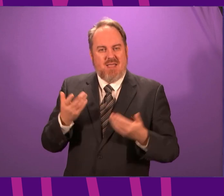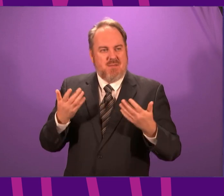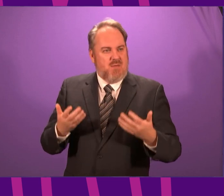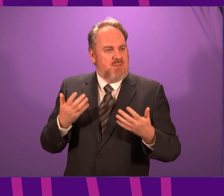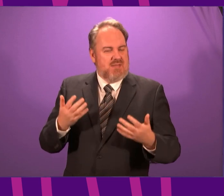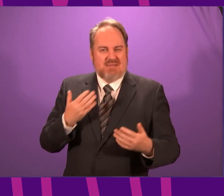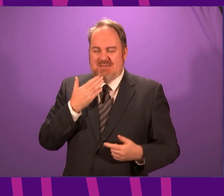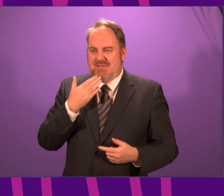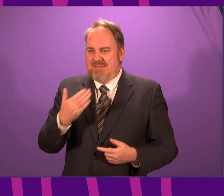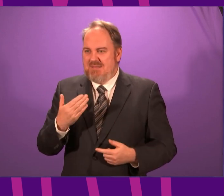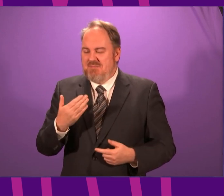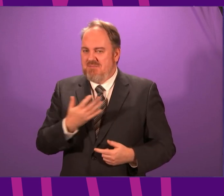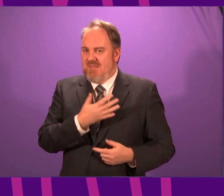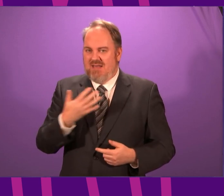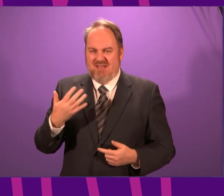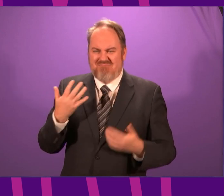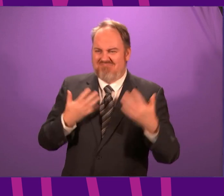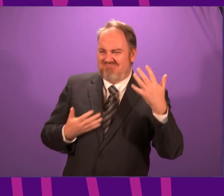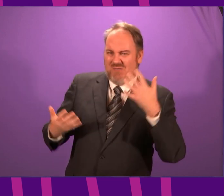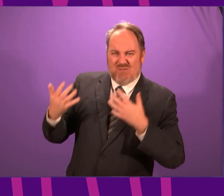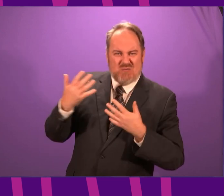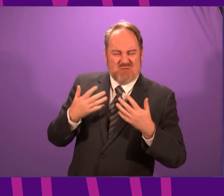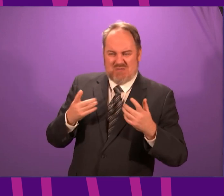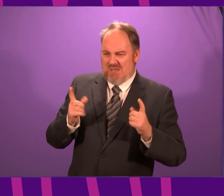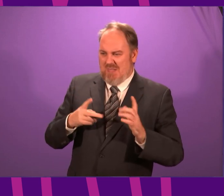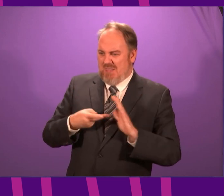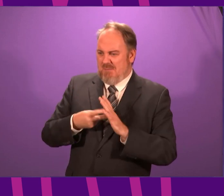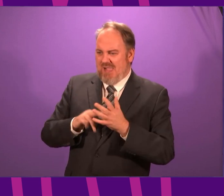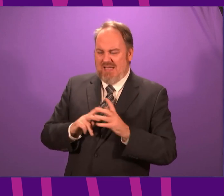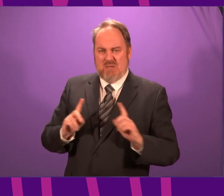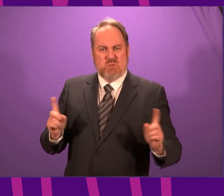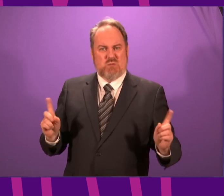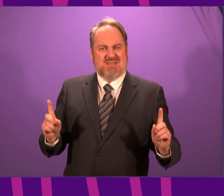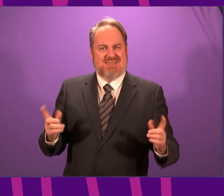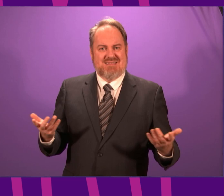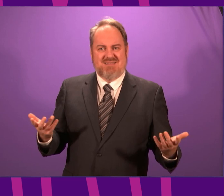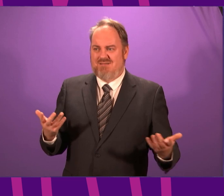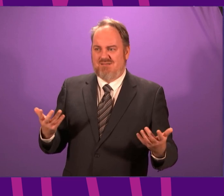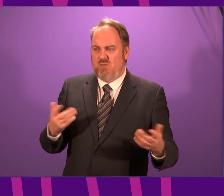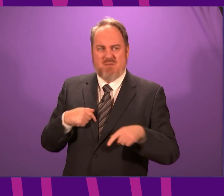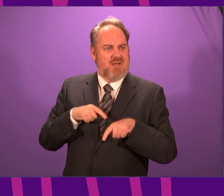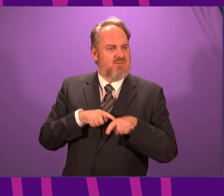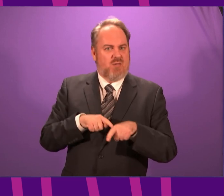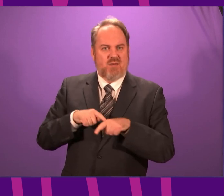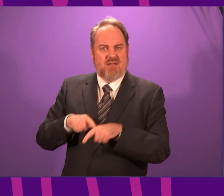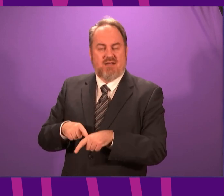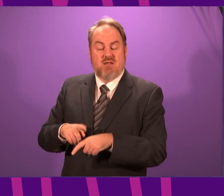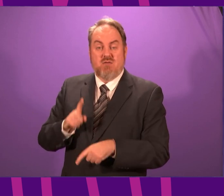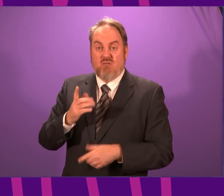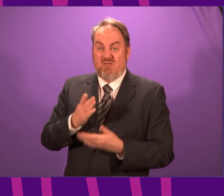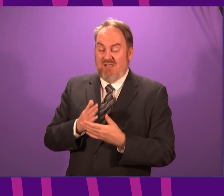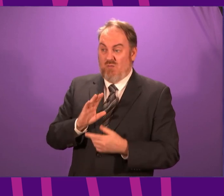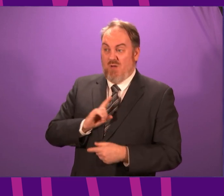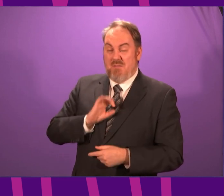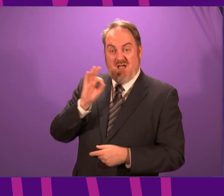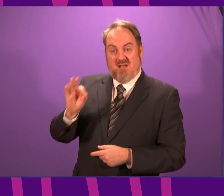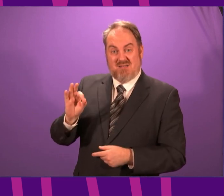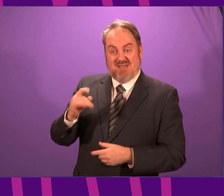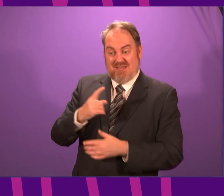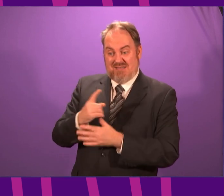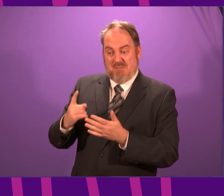it's becoming more difficult for people to understand what the strategy is. I think in terms of Christmas, that's why we have asked